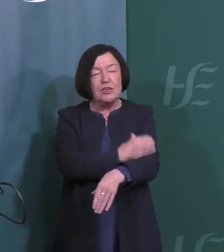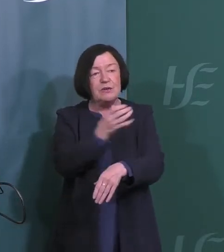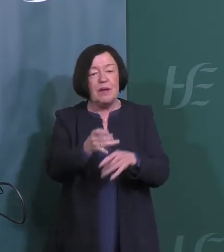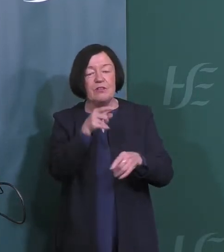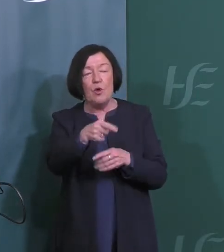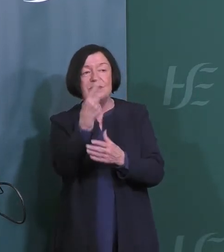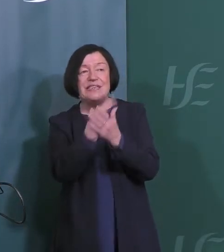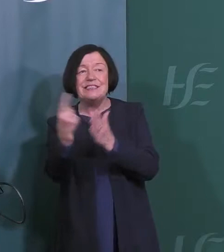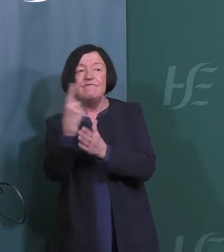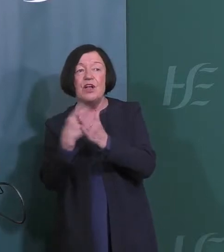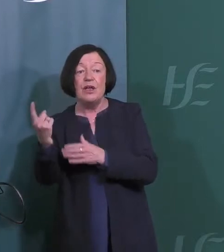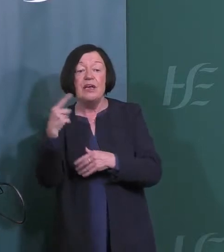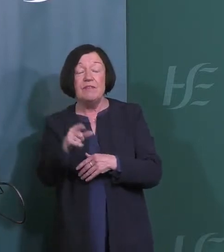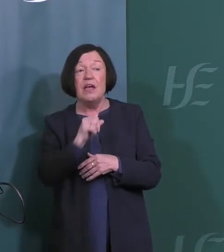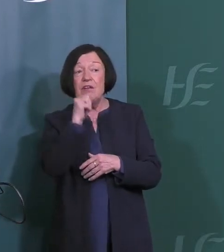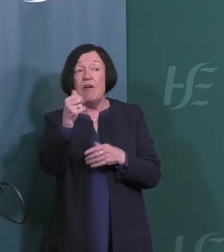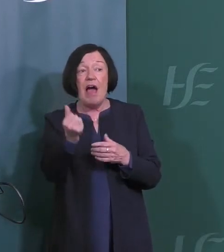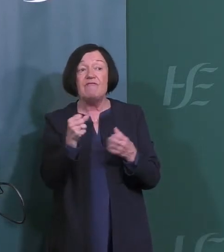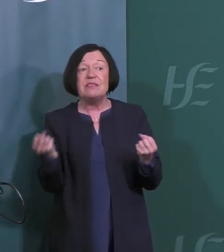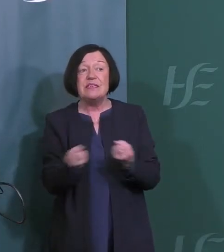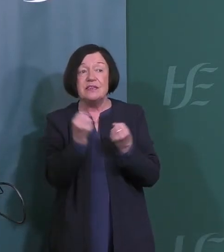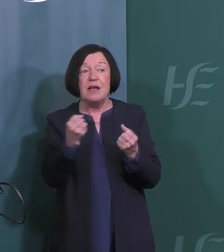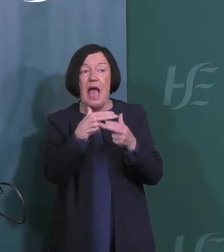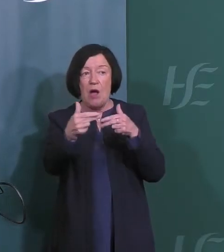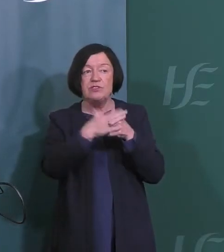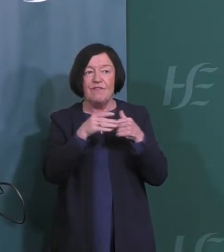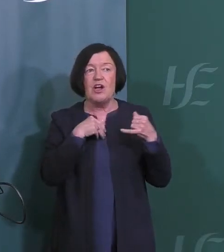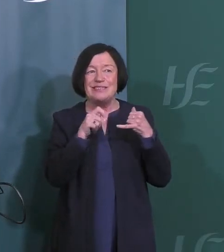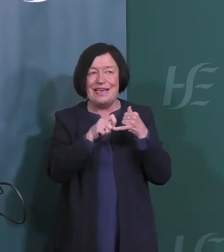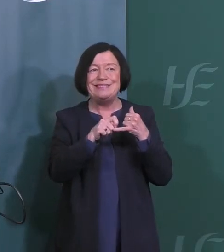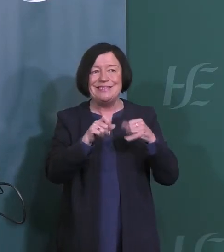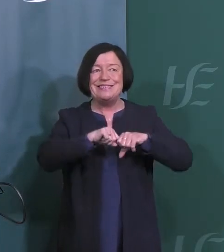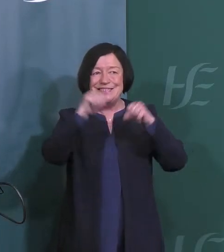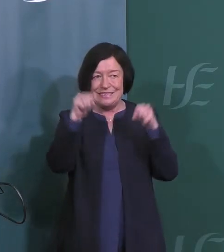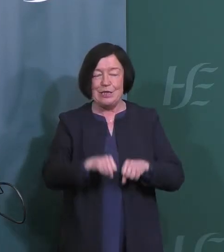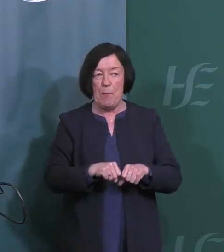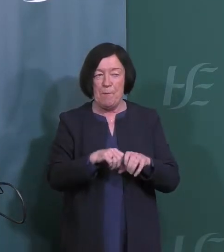those individuals, if they don't have symptoms, out of our testing system.